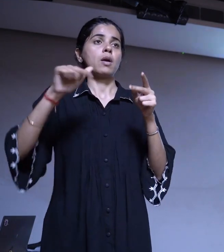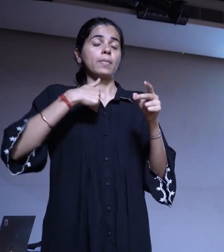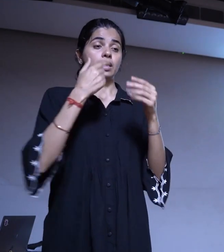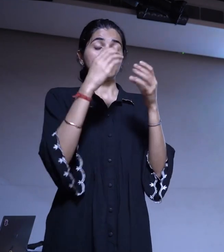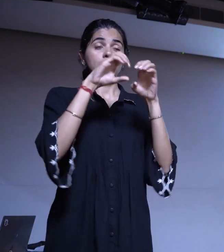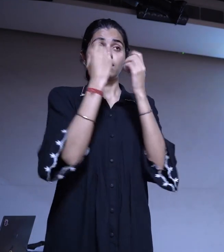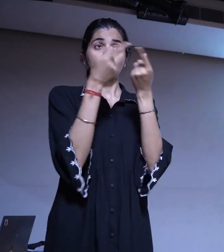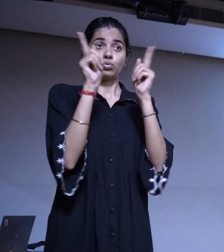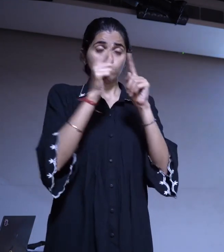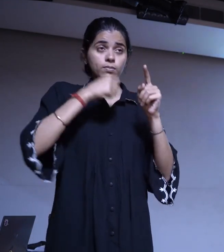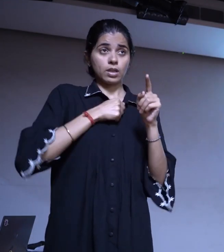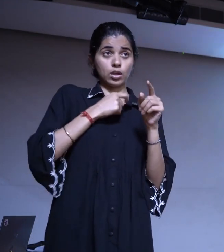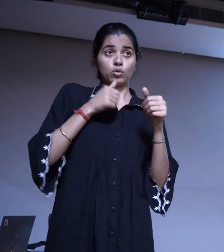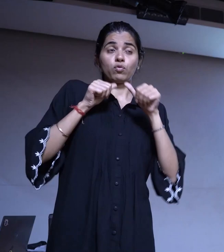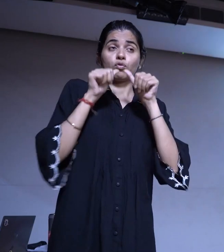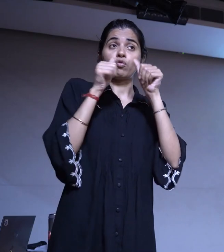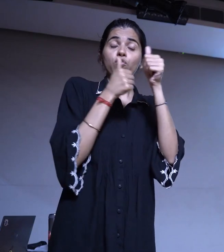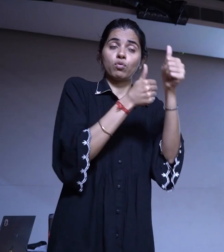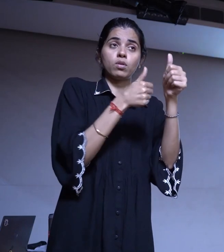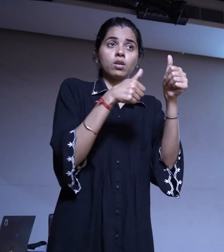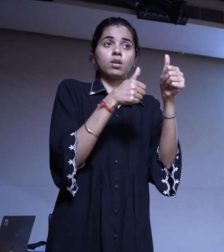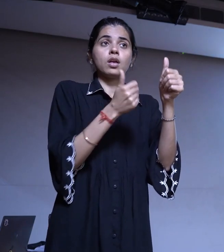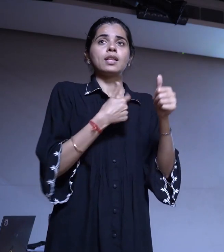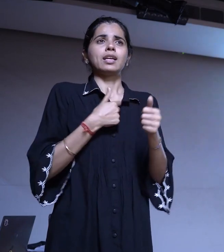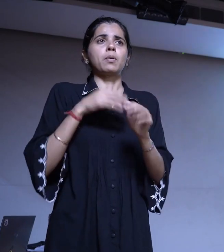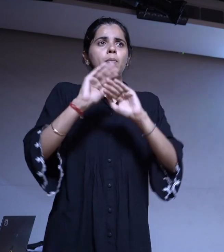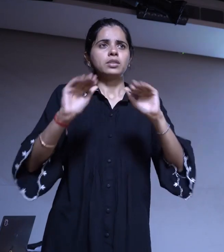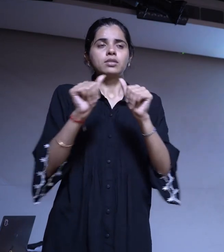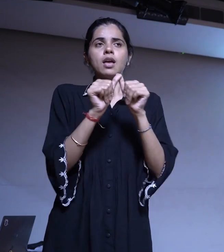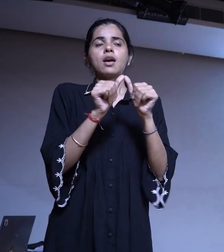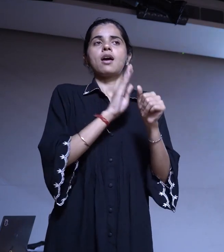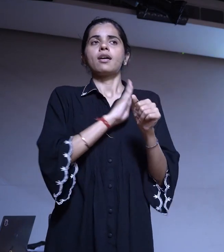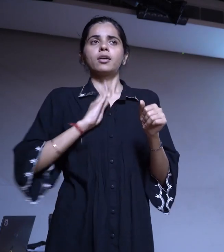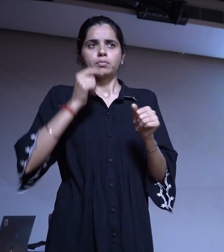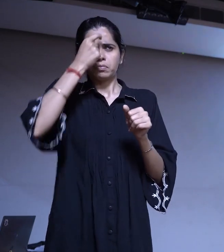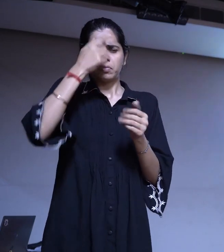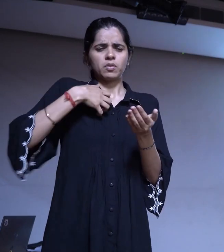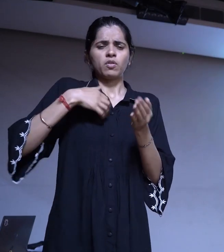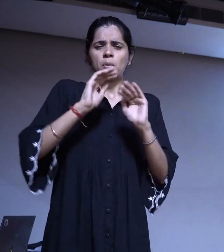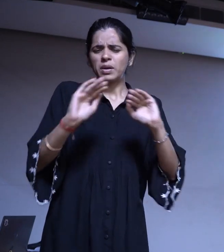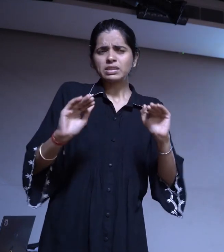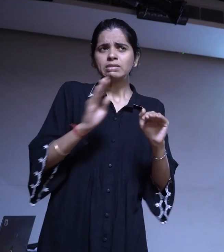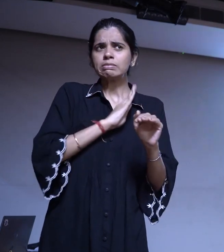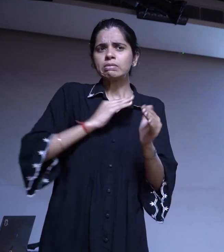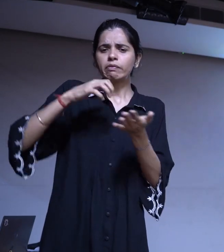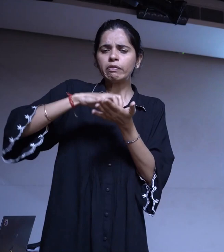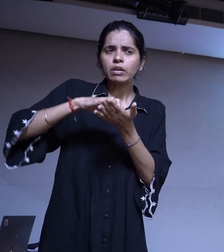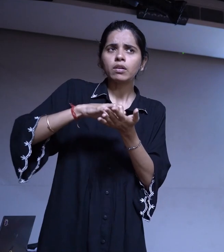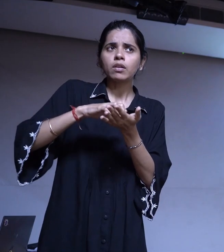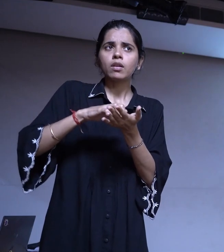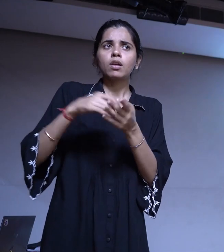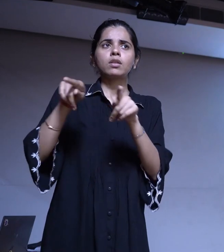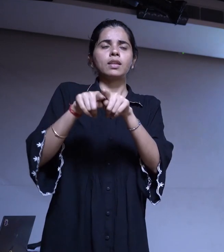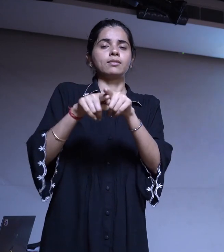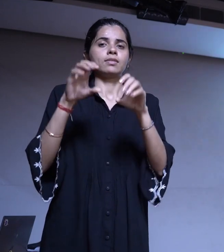or for specific kids who might not be performing well academically so the teacher says the child is not performing academically and then you